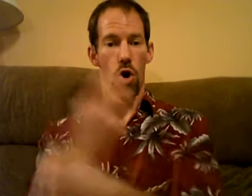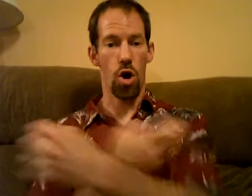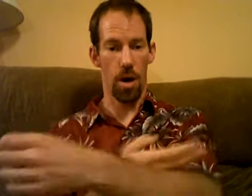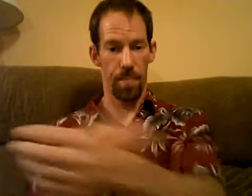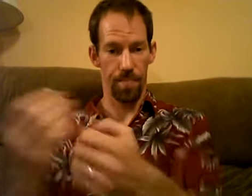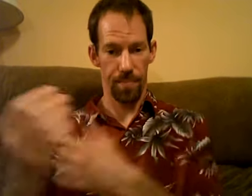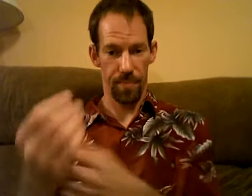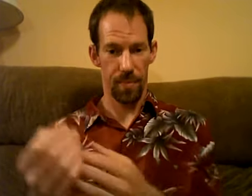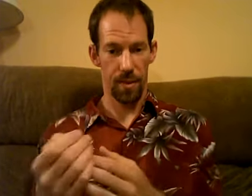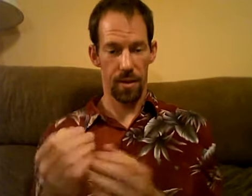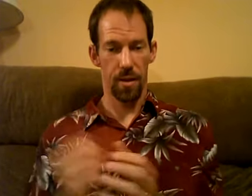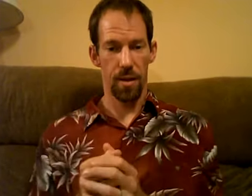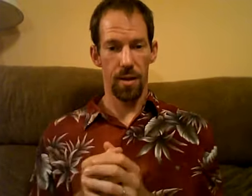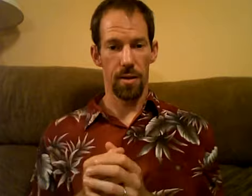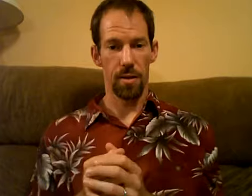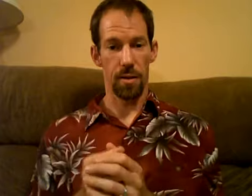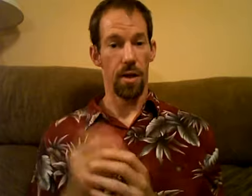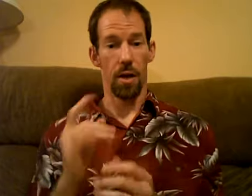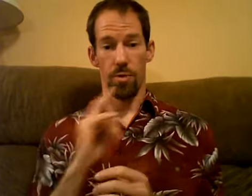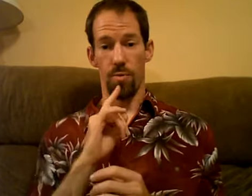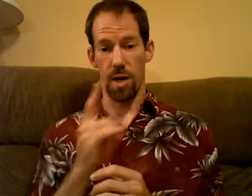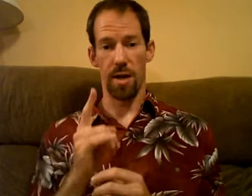arm. So it really